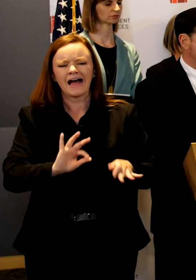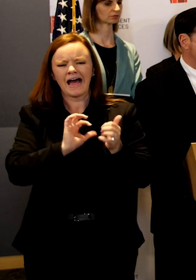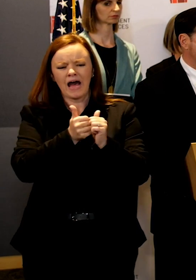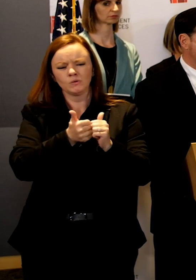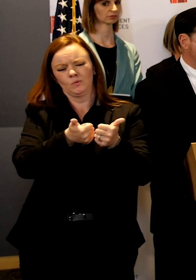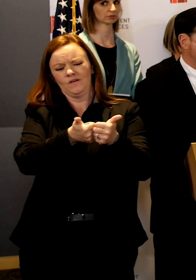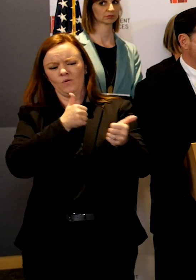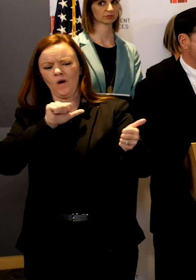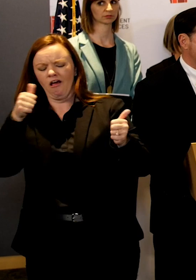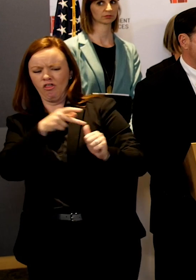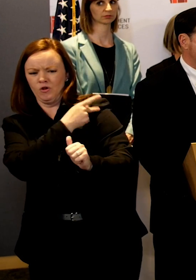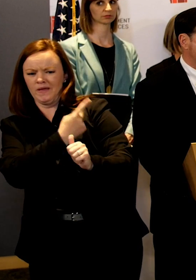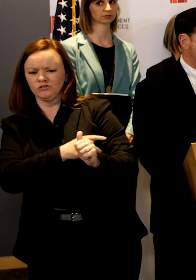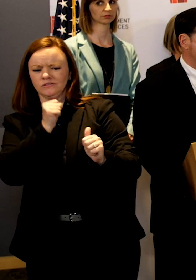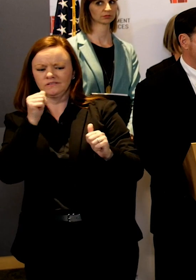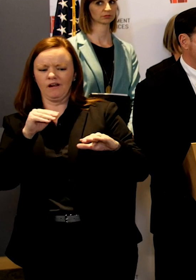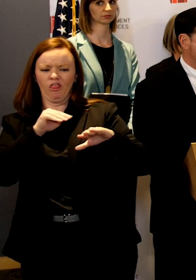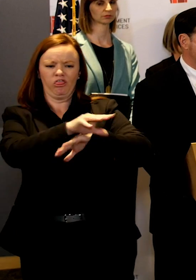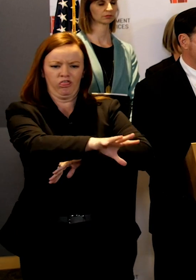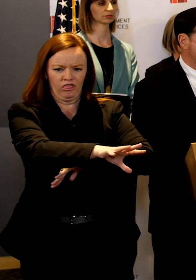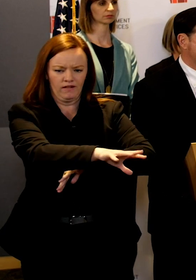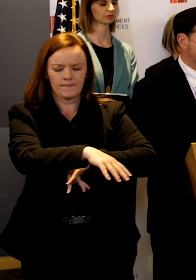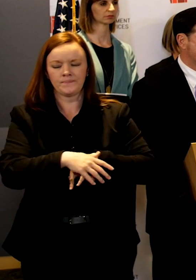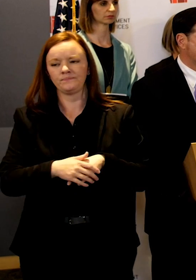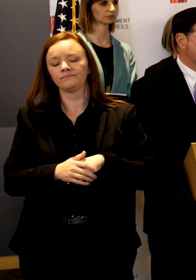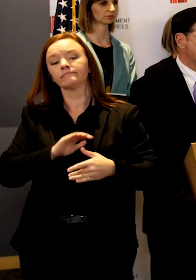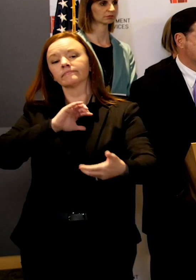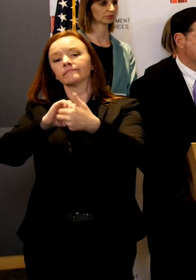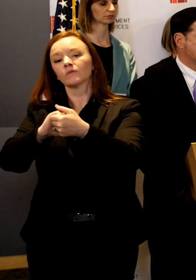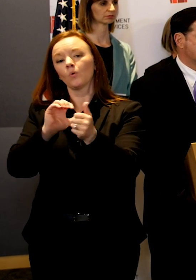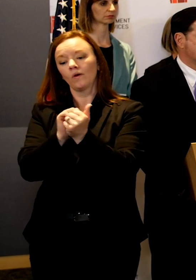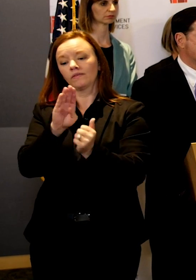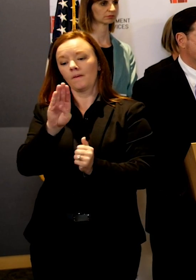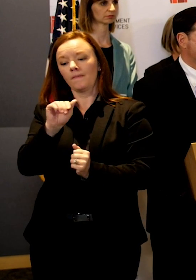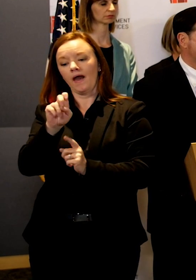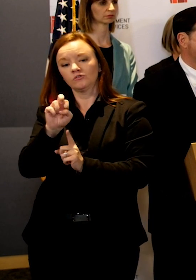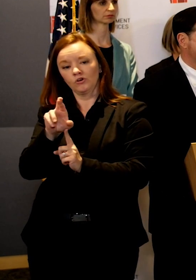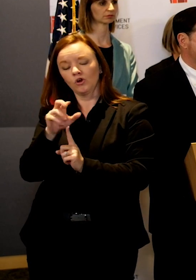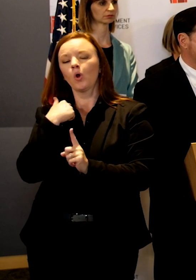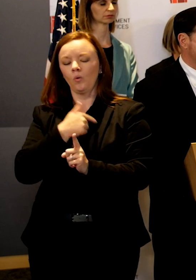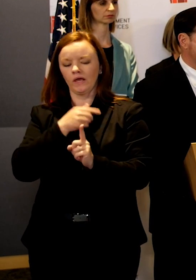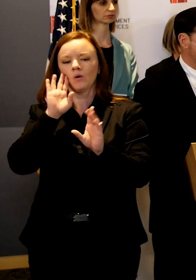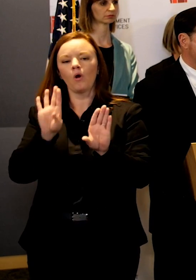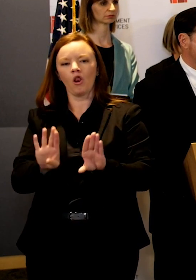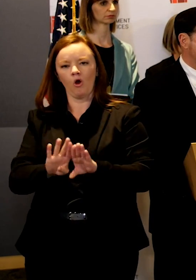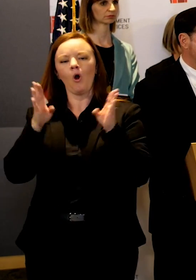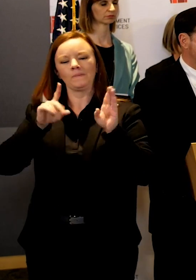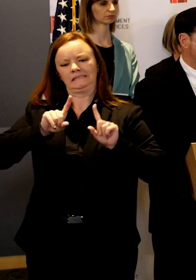safe. In collaboration with Banner, we are planning to open collection sites.